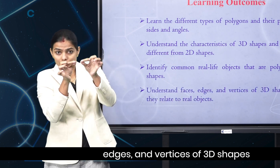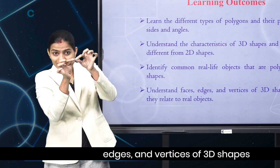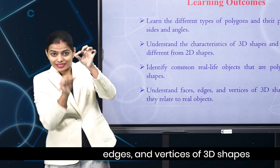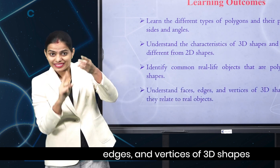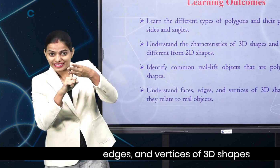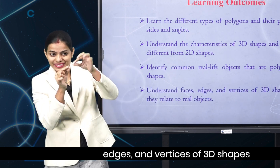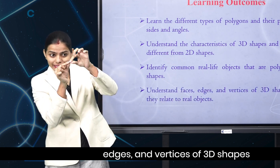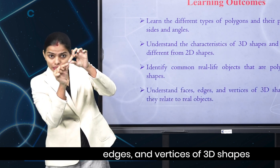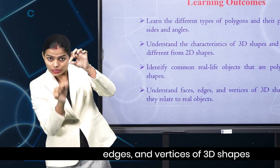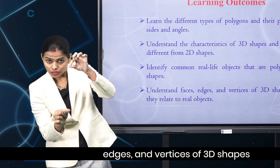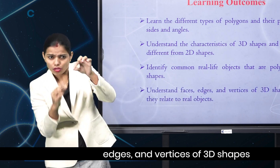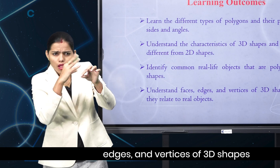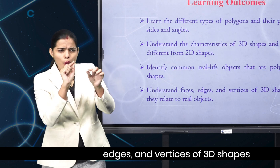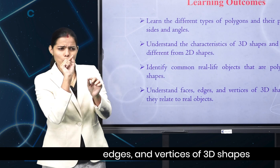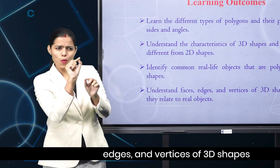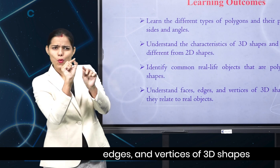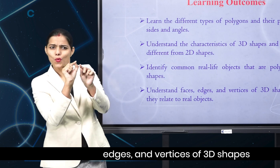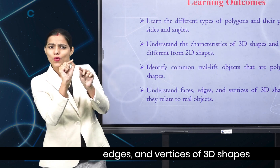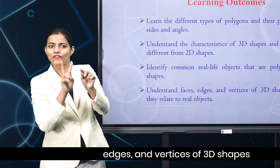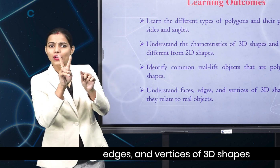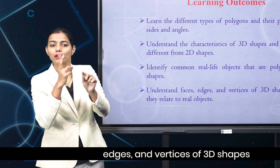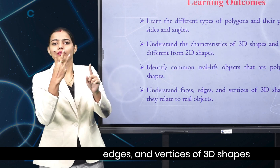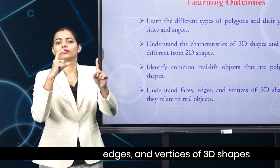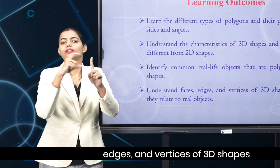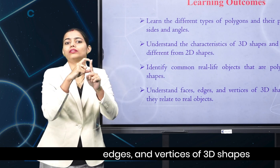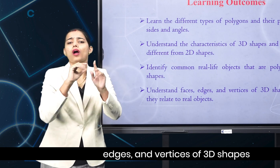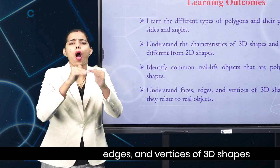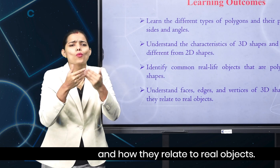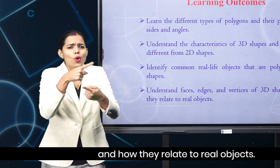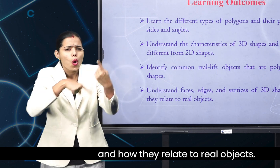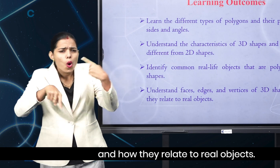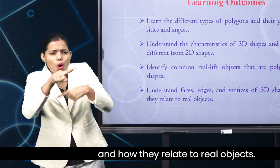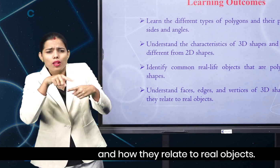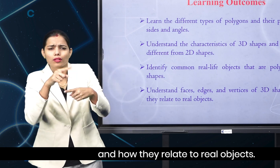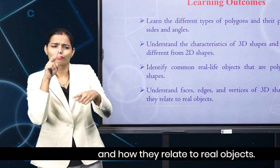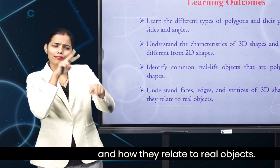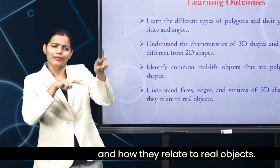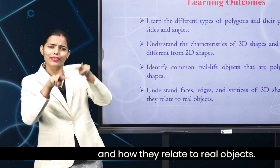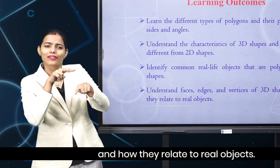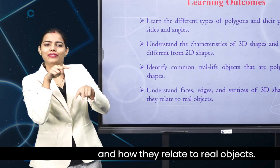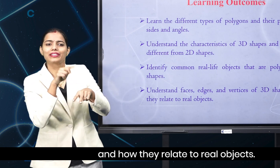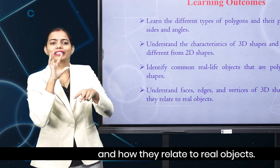edges, and vertices of 3D shapes and how they relate to real